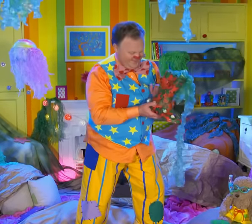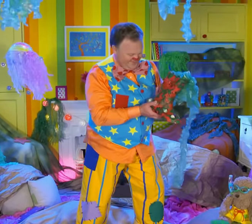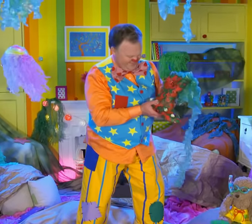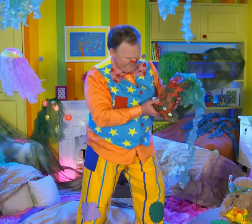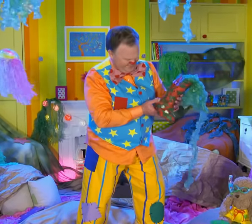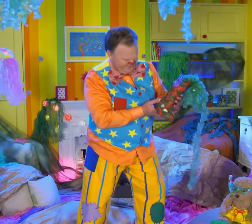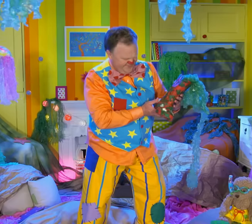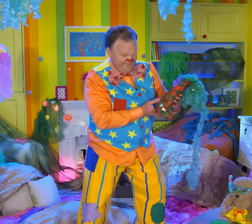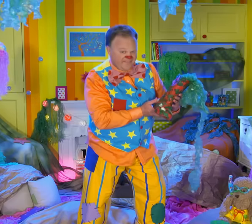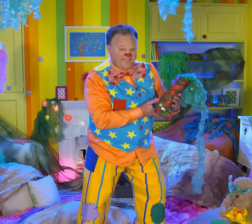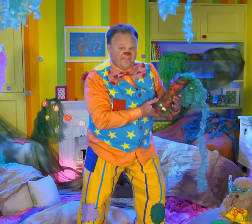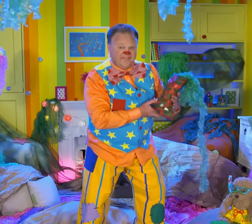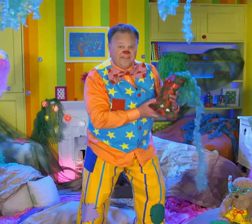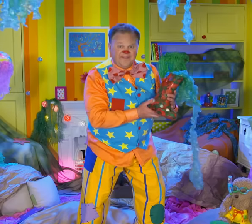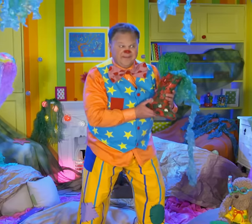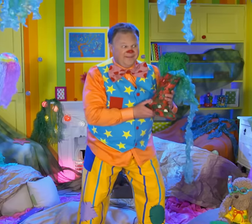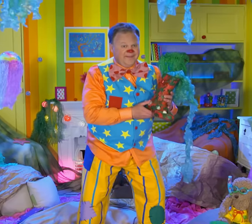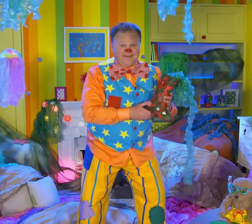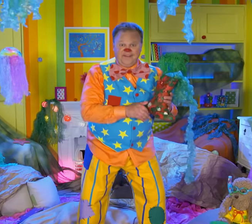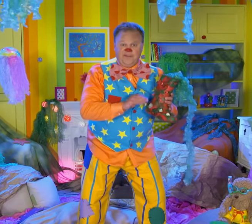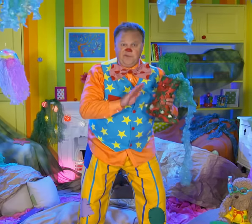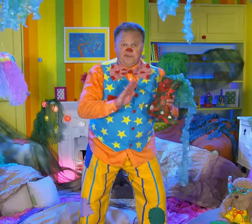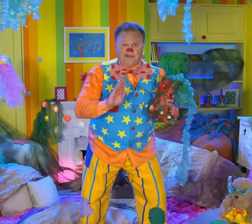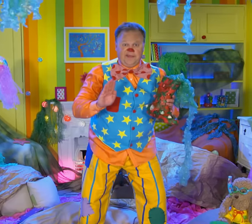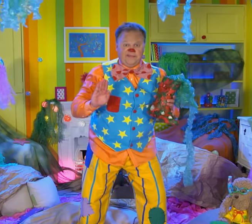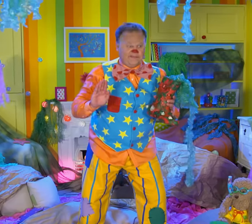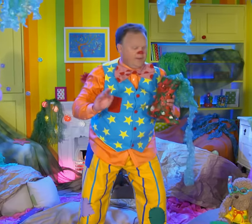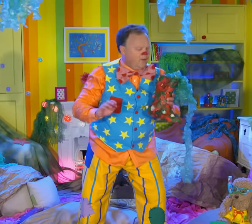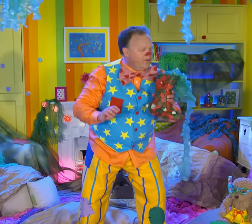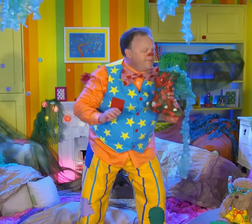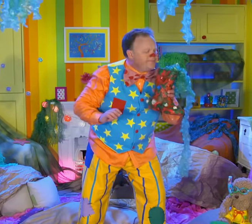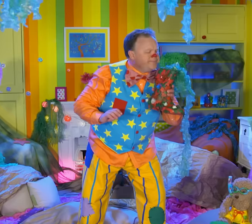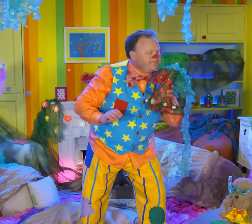Is it treasure, Mr. Tumble? I don't think so.